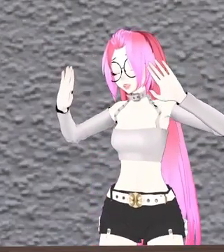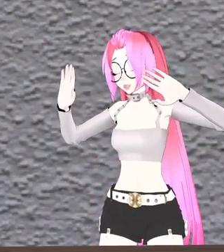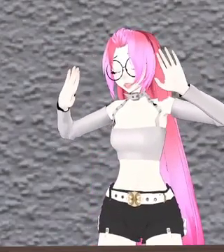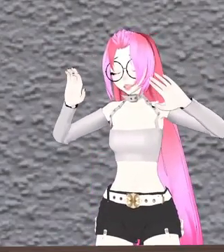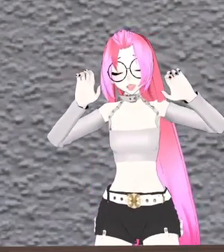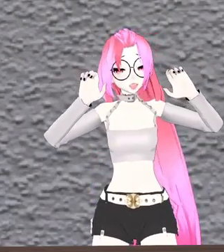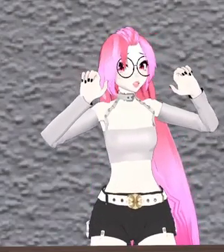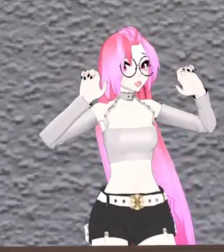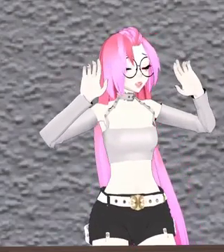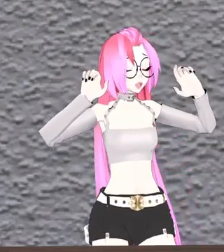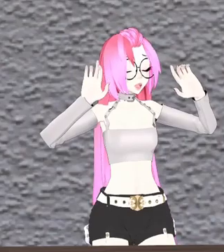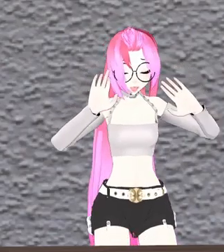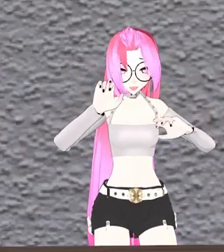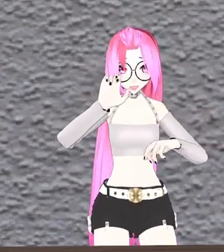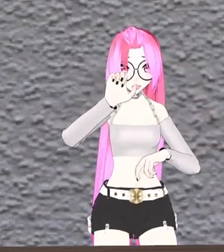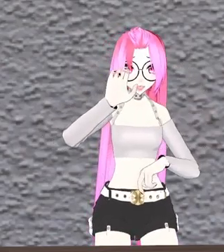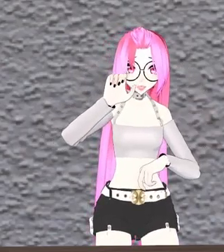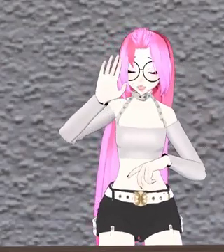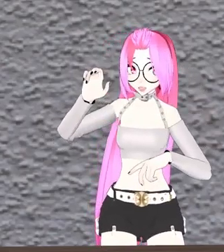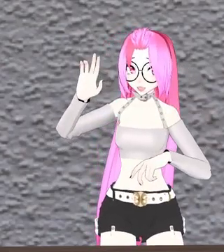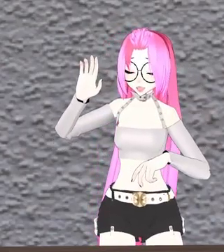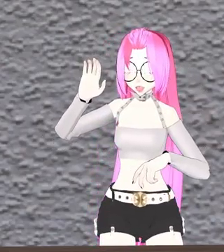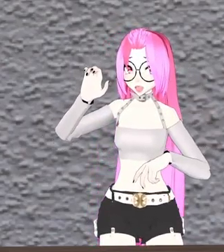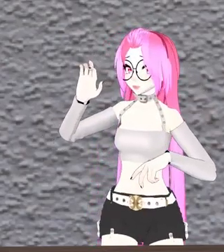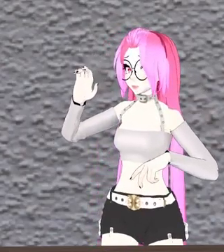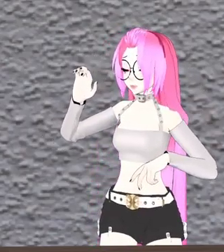someone's leaving, you could wave as well. But this is the actual sign for bye.